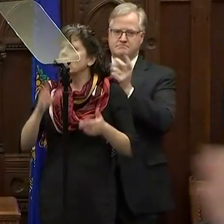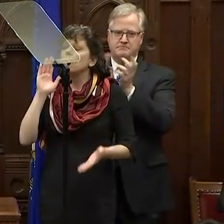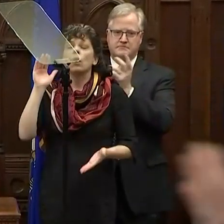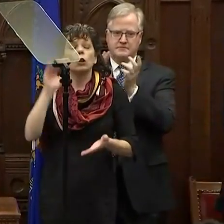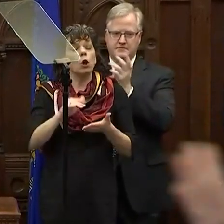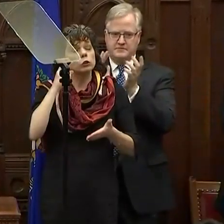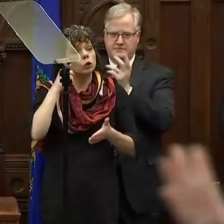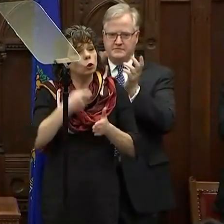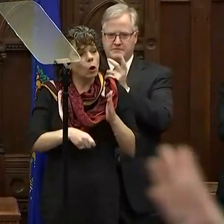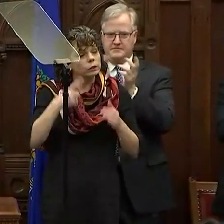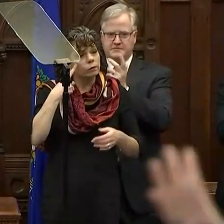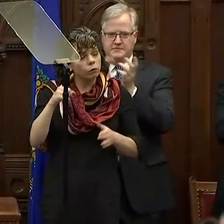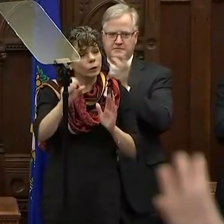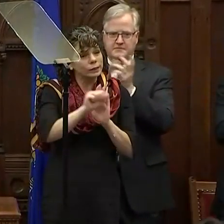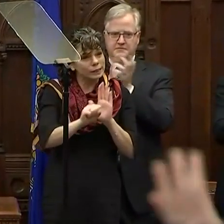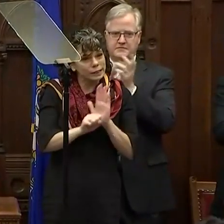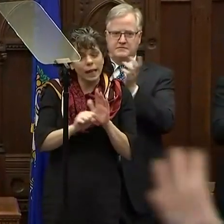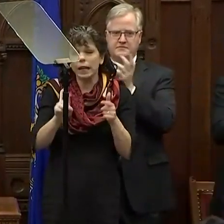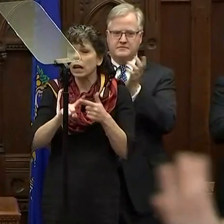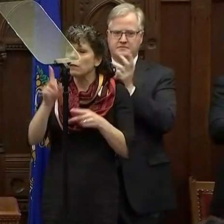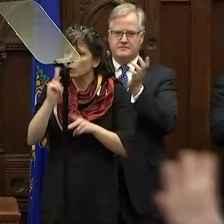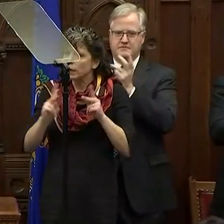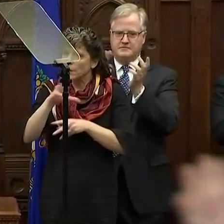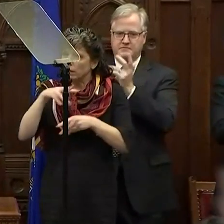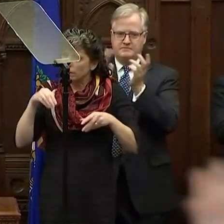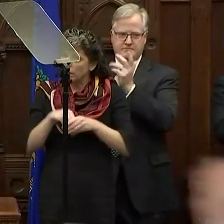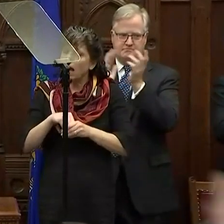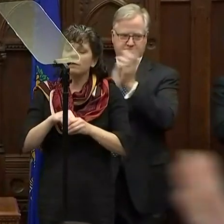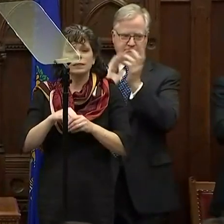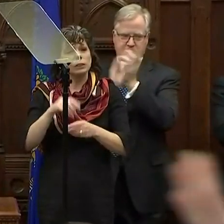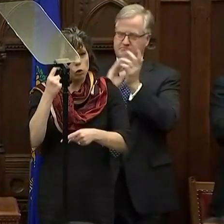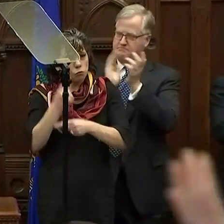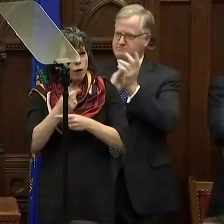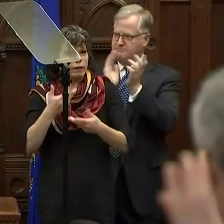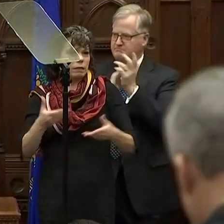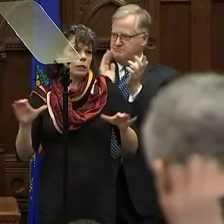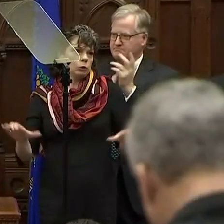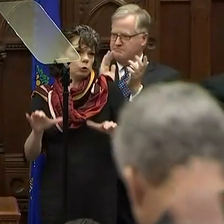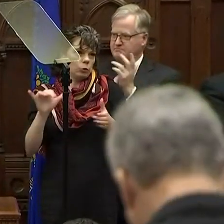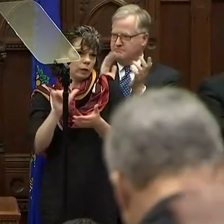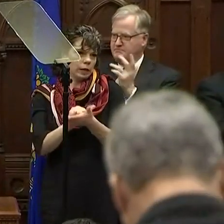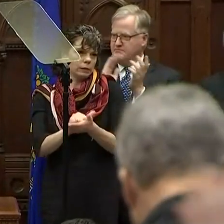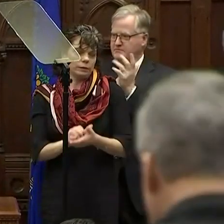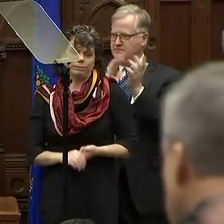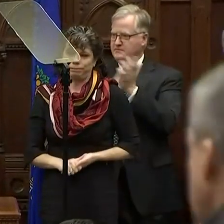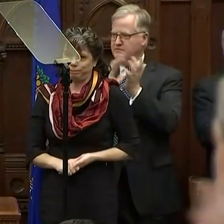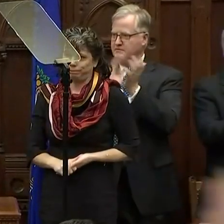less cost to your constituents. It's the right thing to do. Thank you, sir.